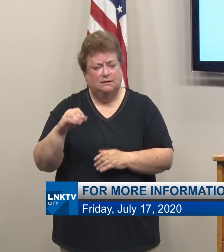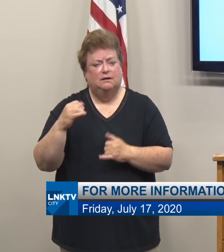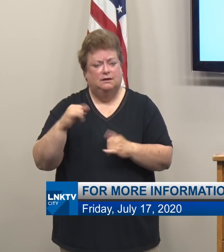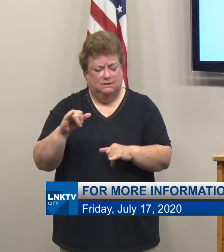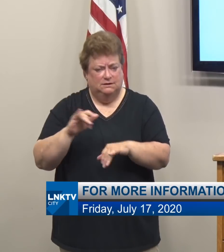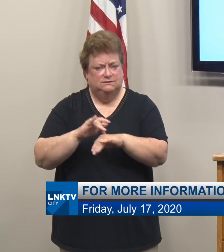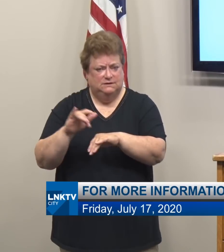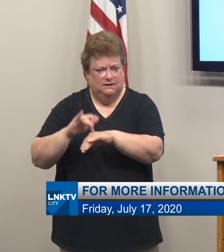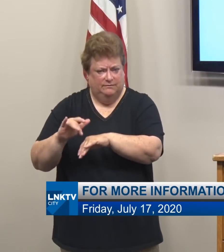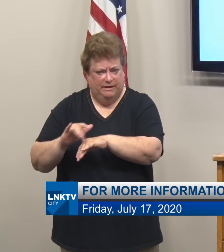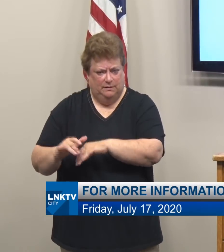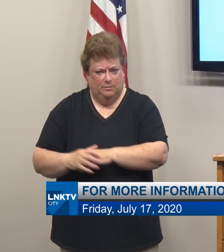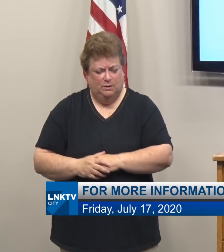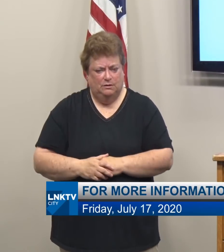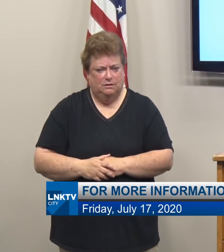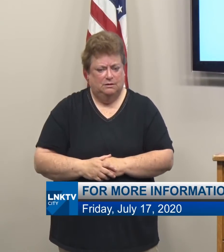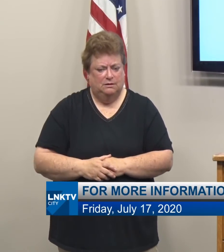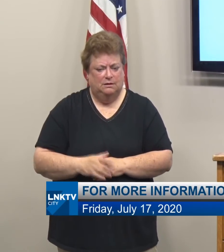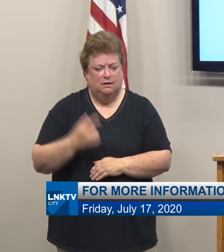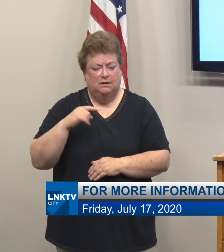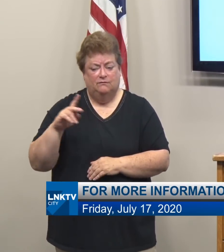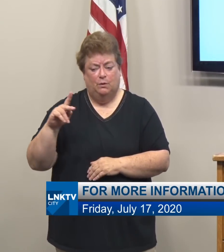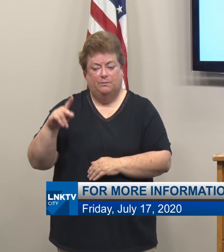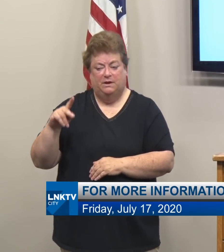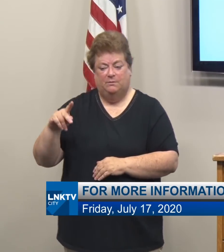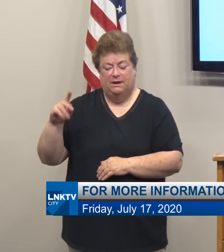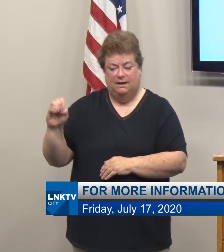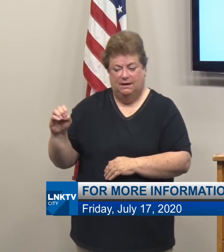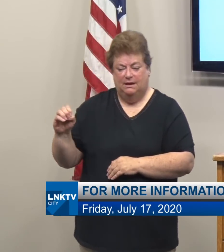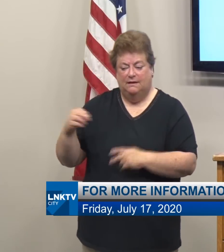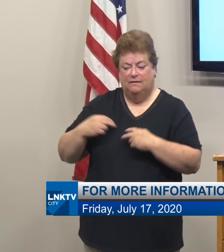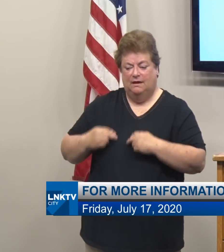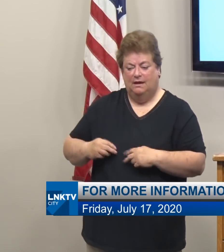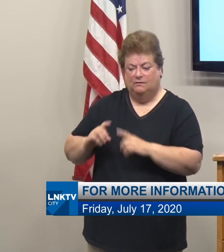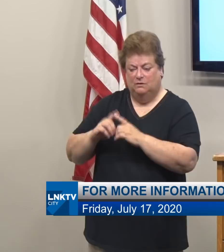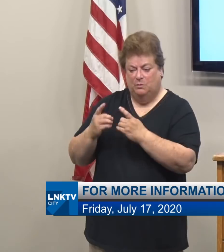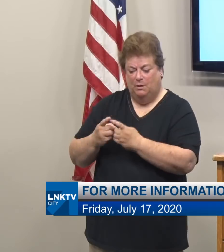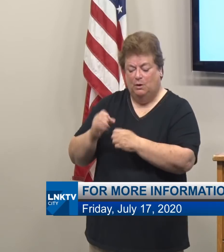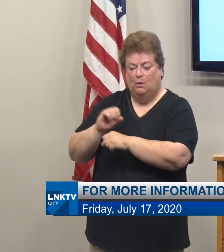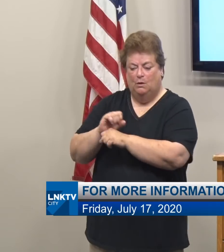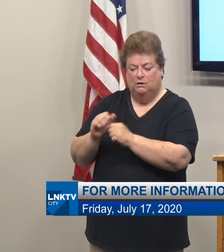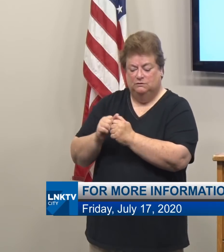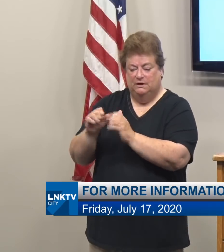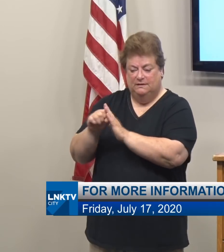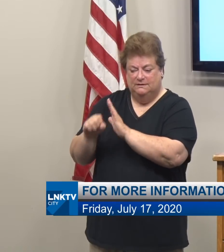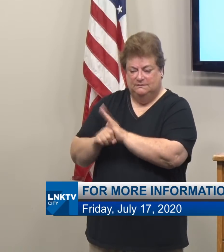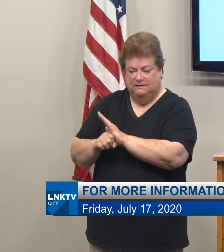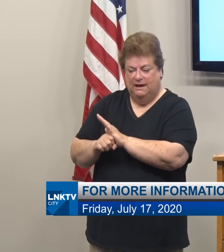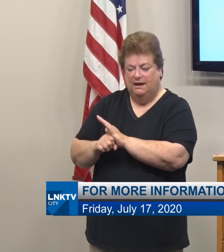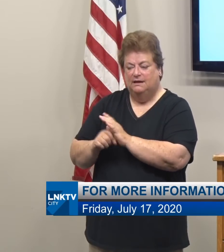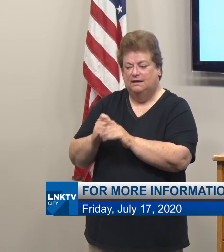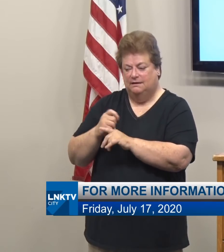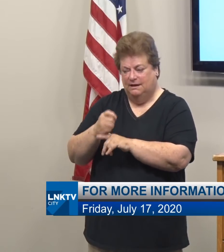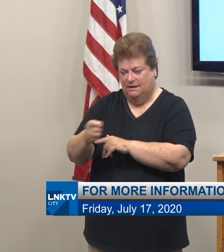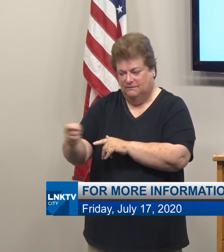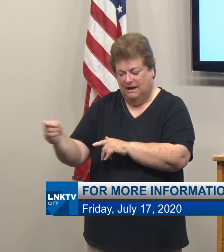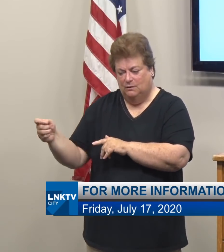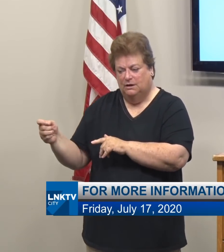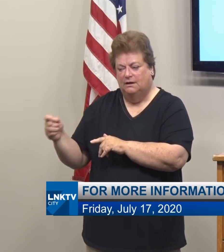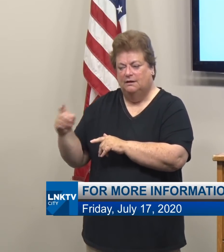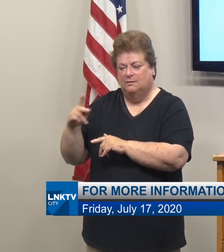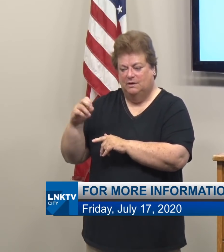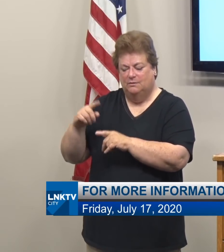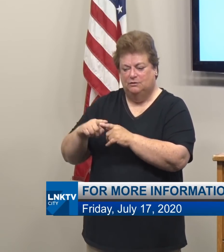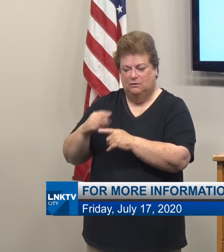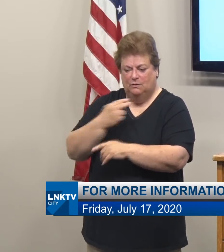still available right now. And as far as PPE, the health department works with the state and distributes PPE in the community